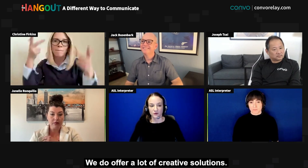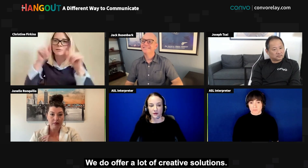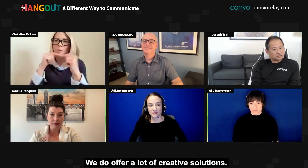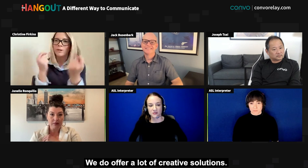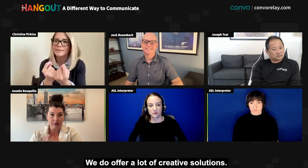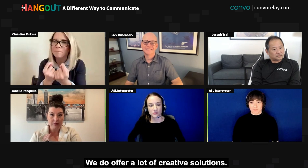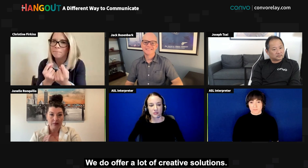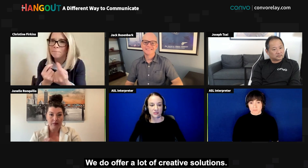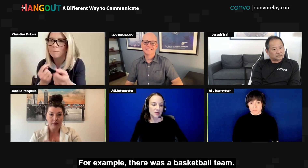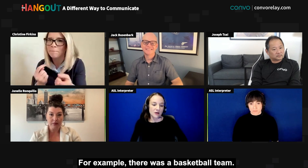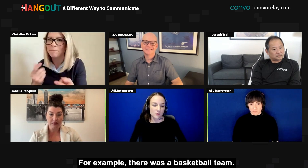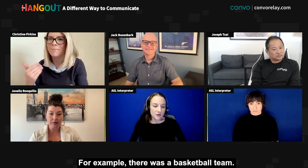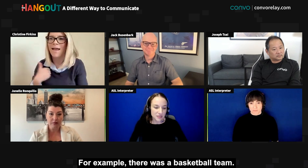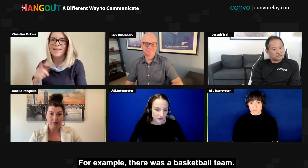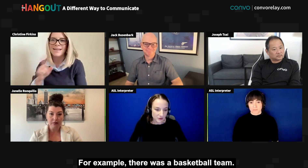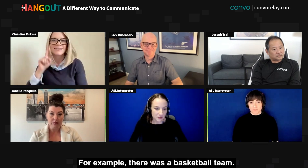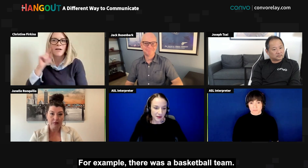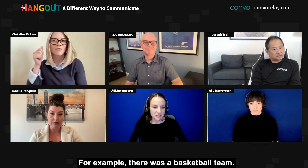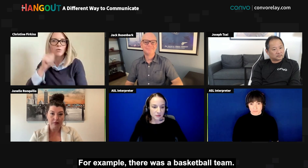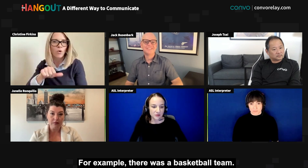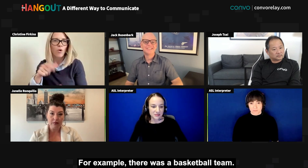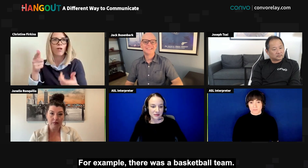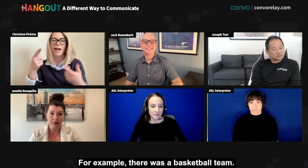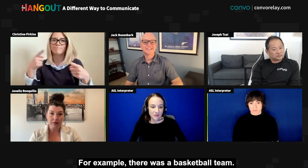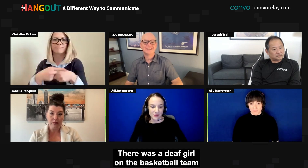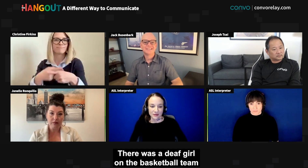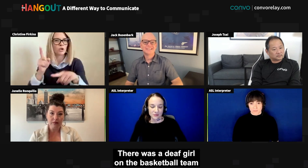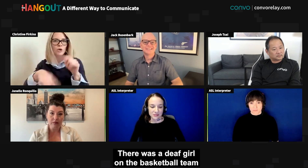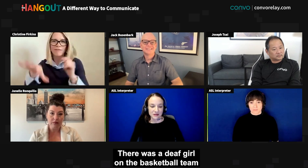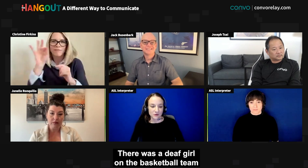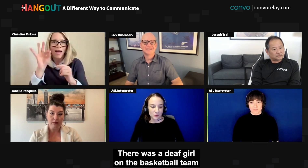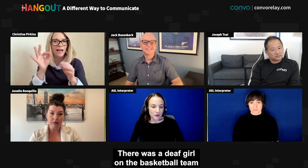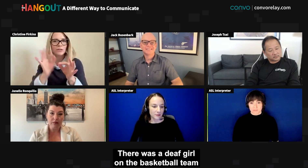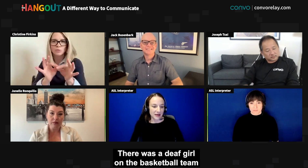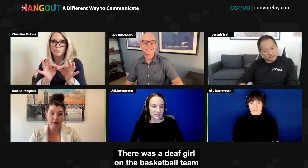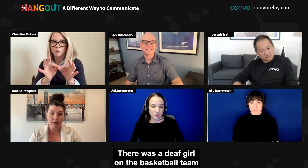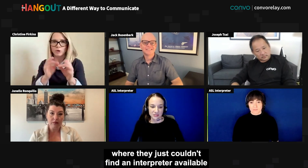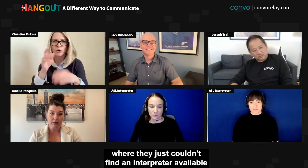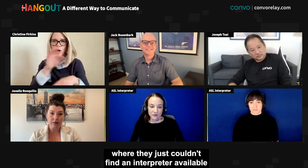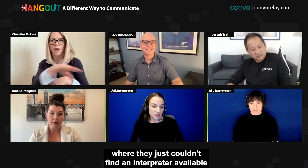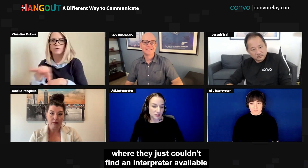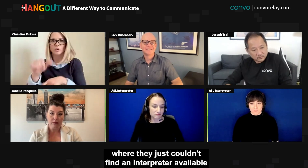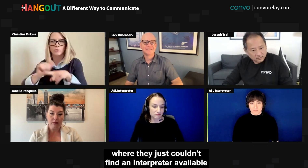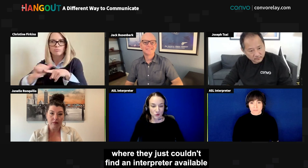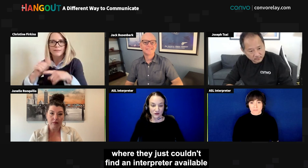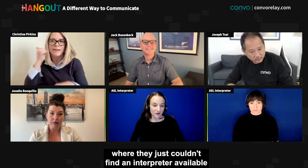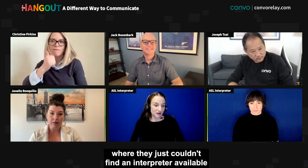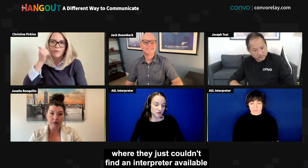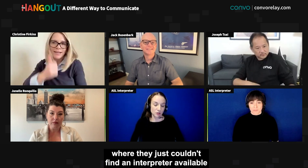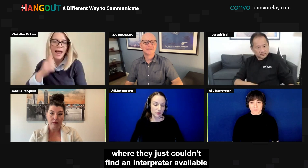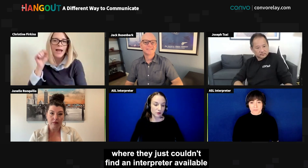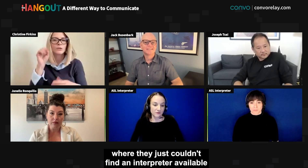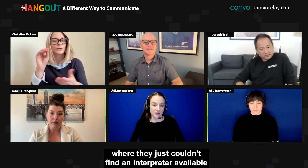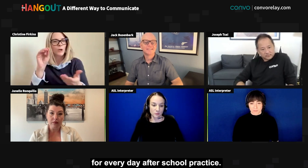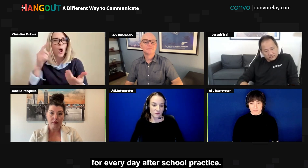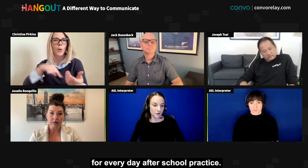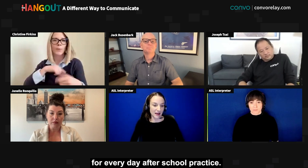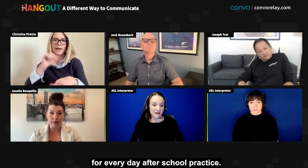creative solutions. For example, there was a basketball team. There was a deaf girl on the basketball team where they just couldn't find an interpreter available for every